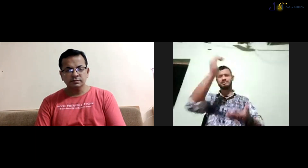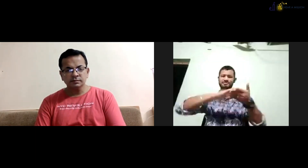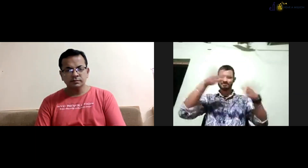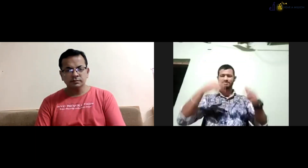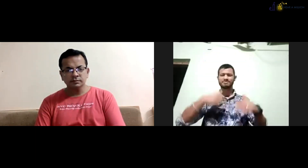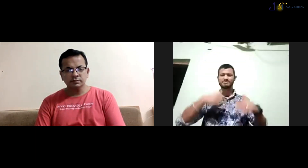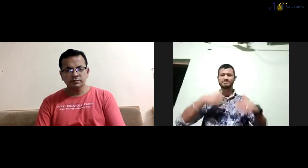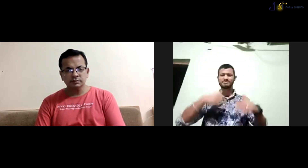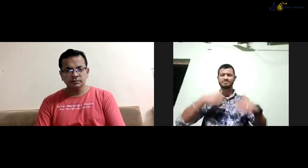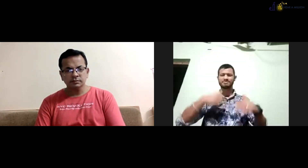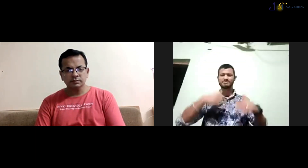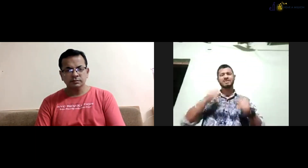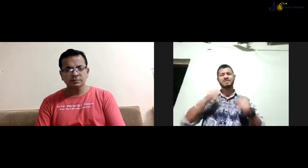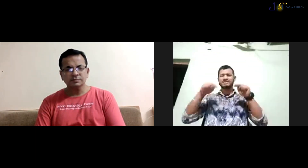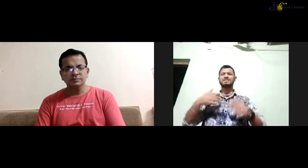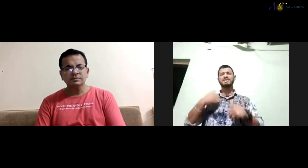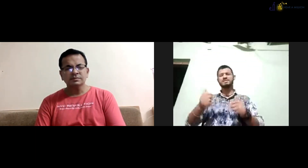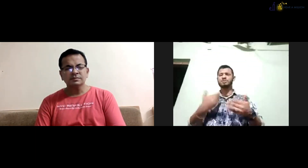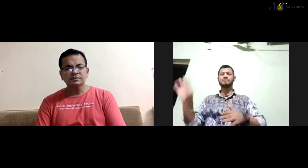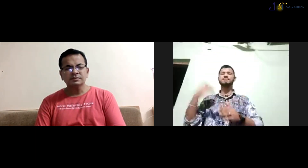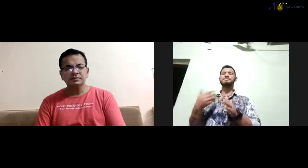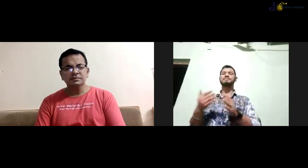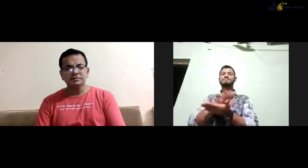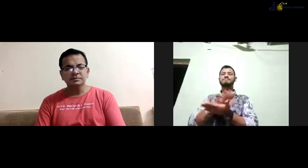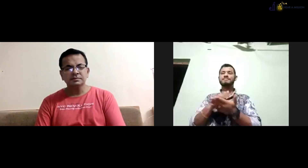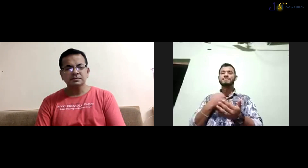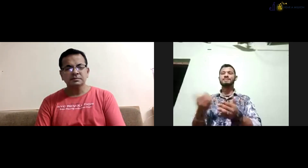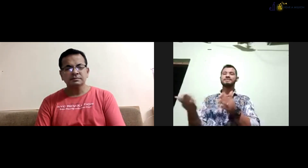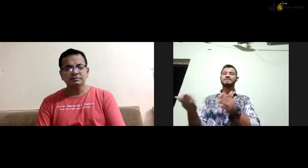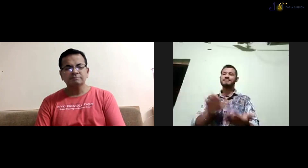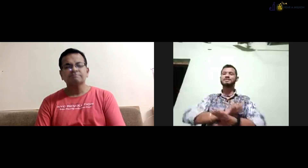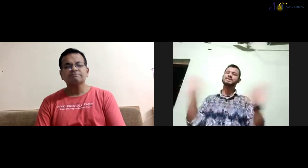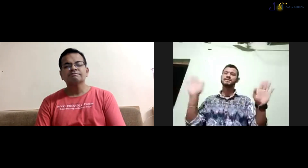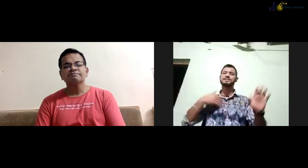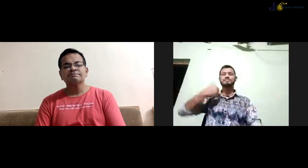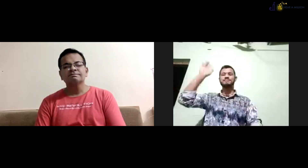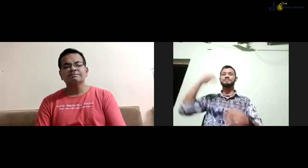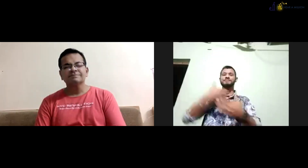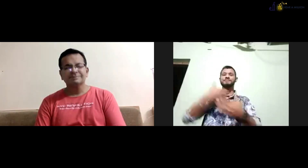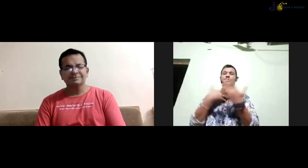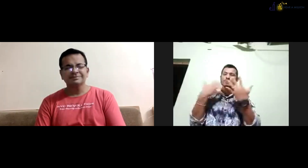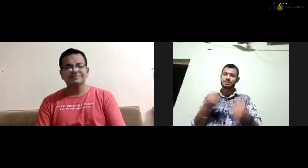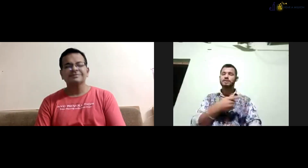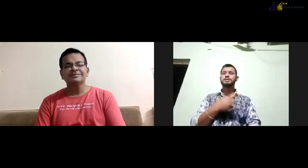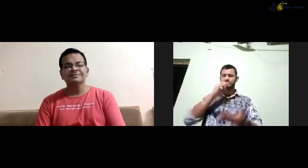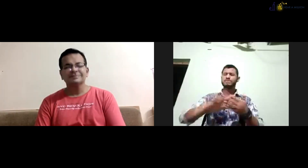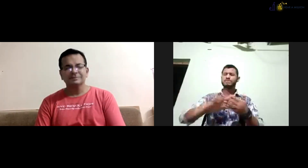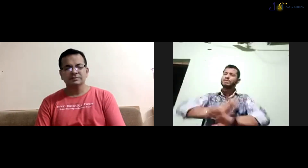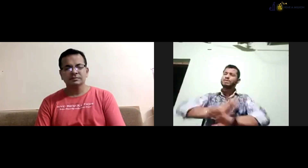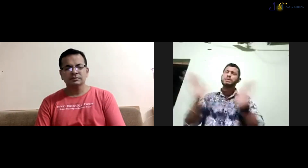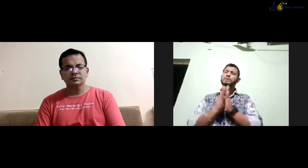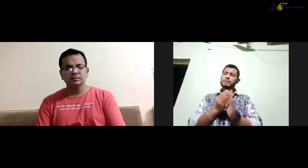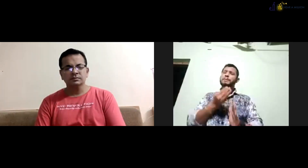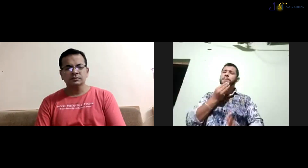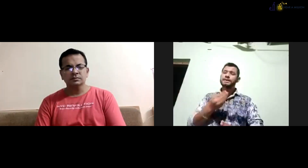time. She said, I told her that you can get married to the another person. I will live my life alone.